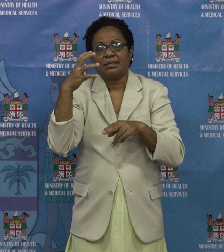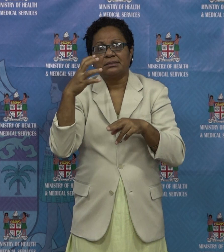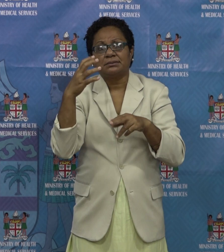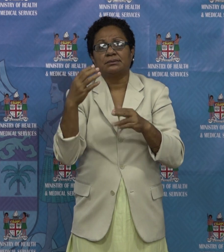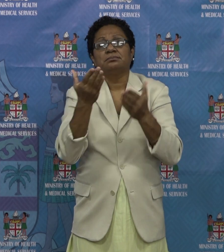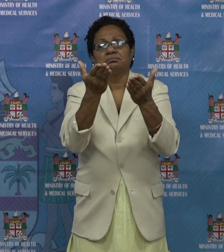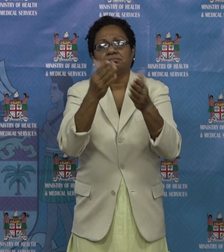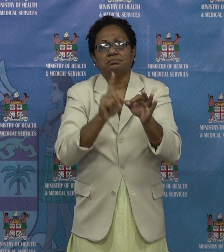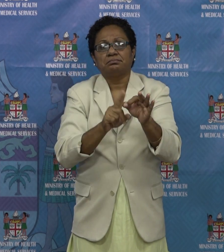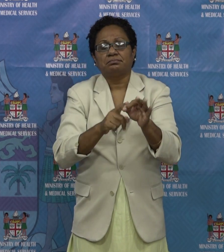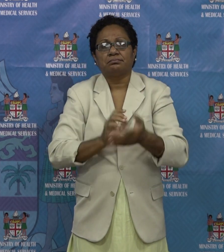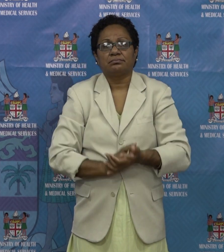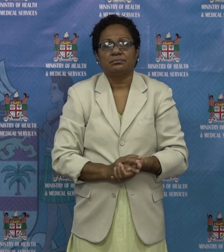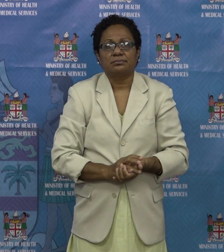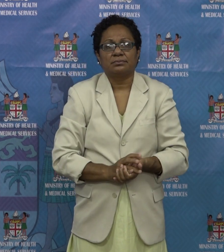Okay.